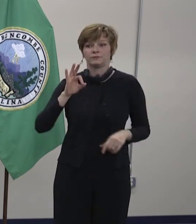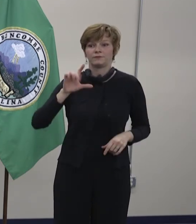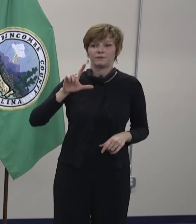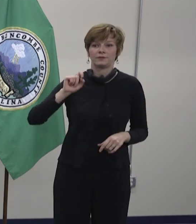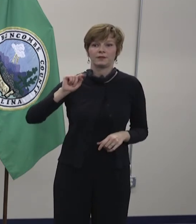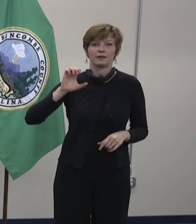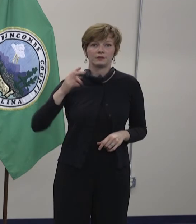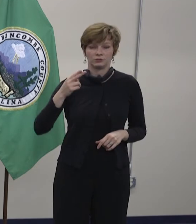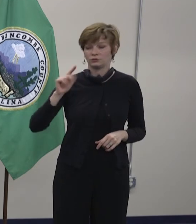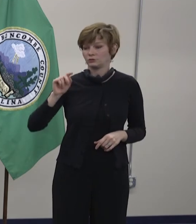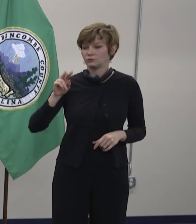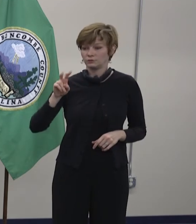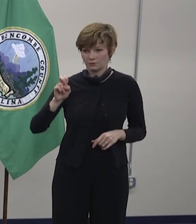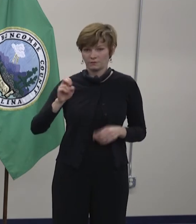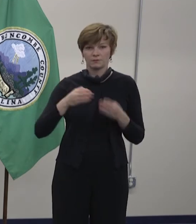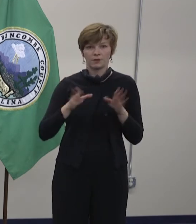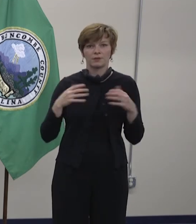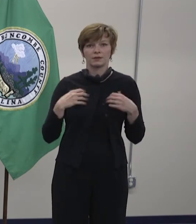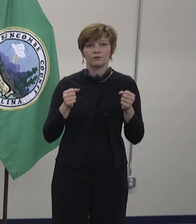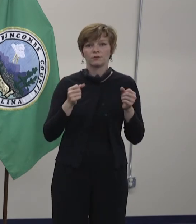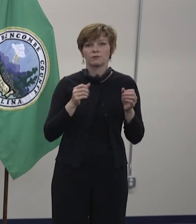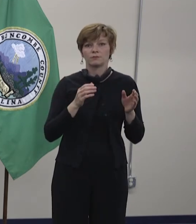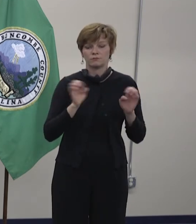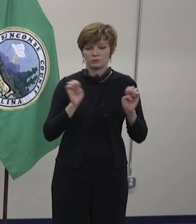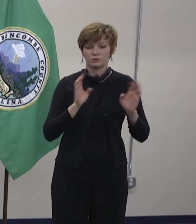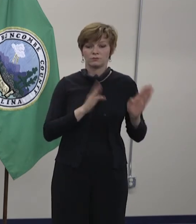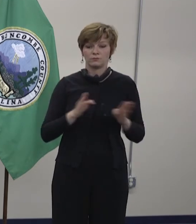Tove, Public Health Preparedness Director, for an update.